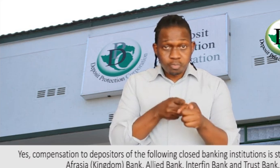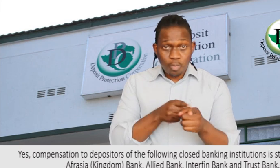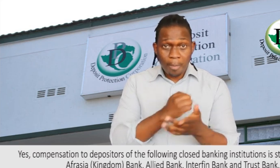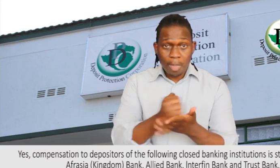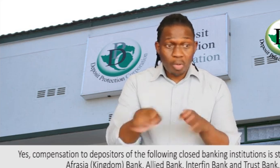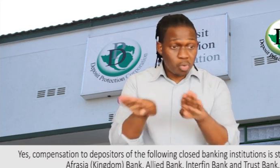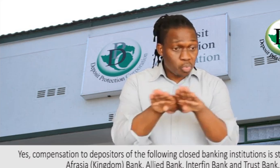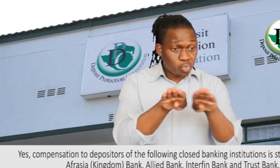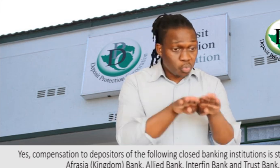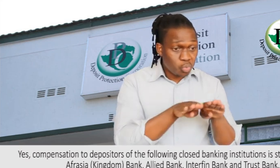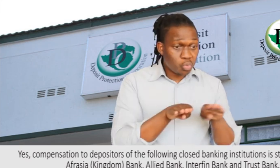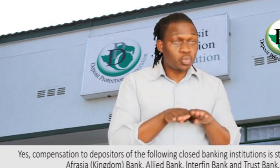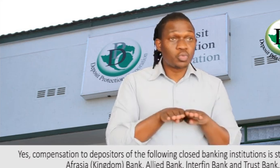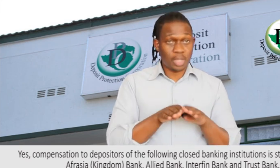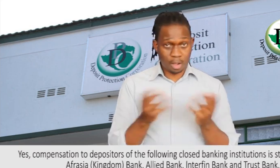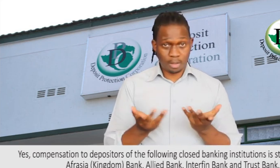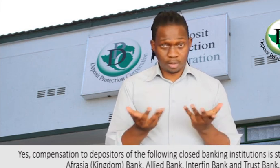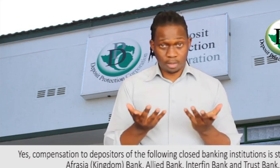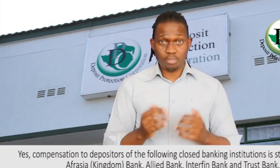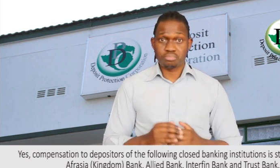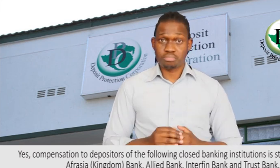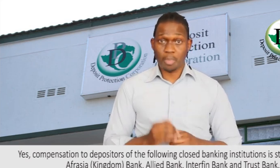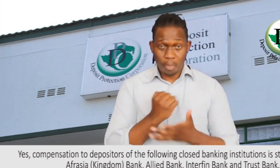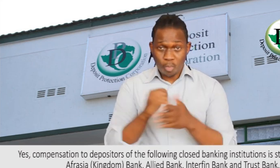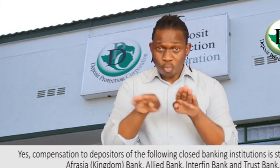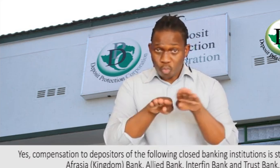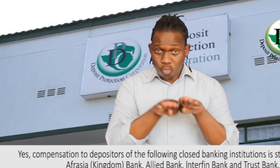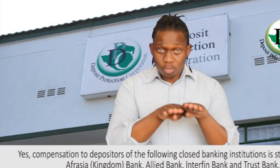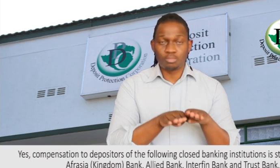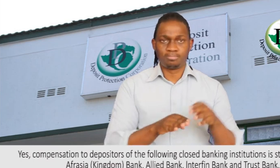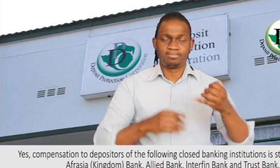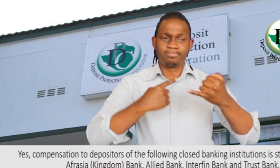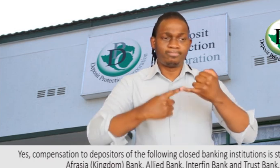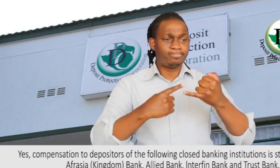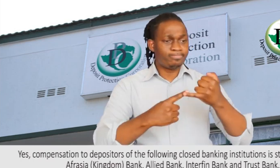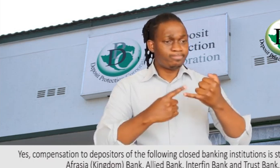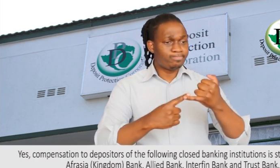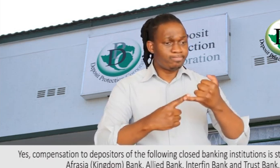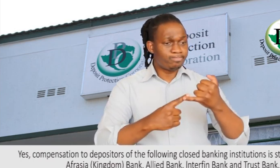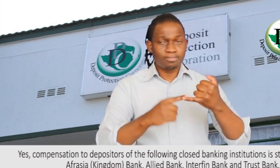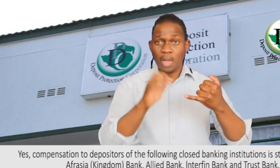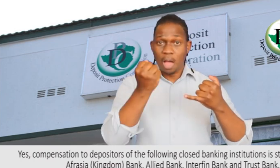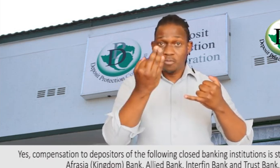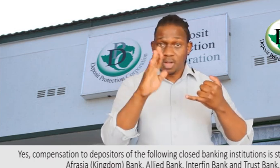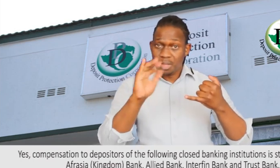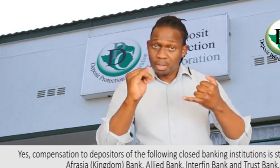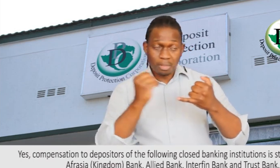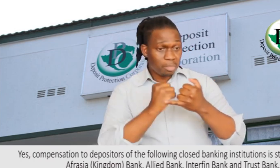Yes, compensation to depositors of the following closed banking institutions is still in progress: Afrasia, Kingdom